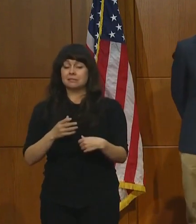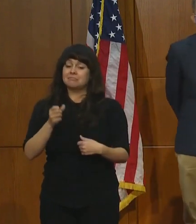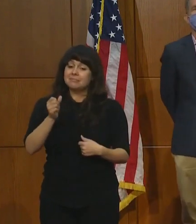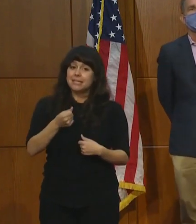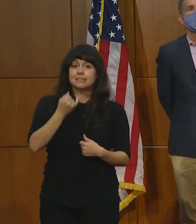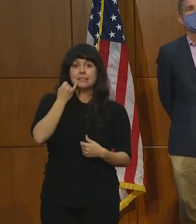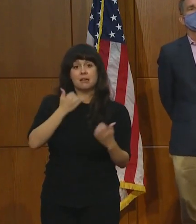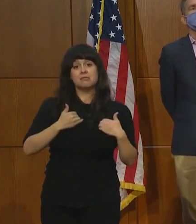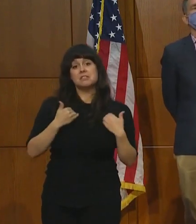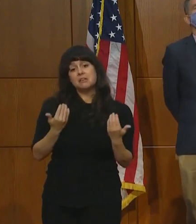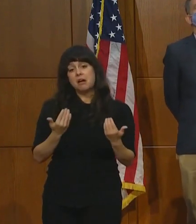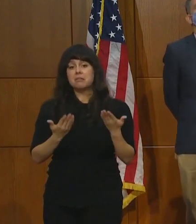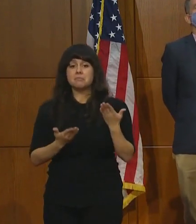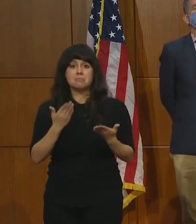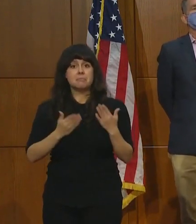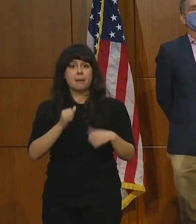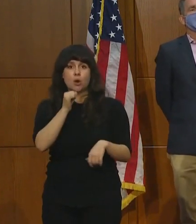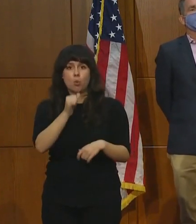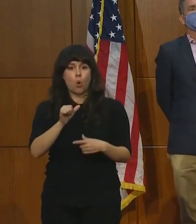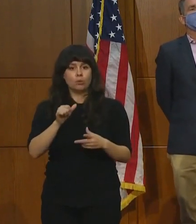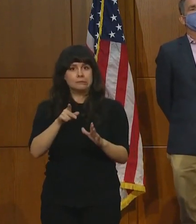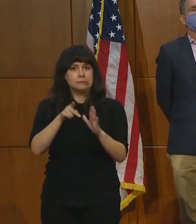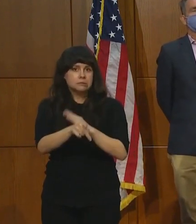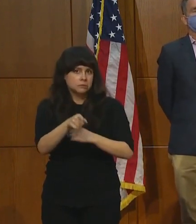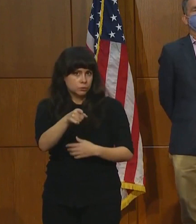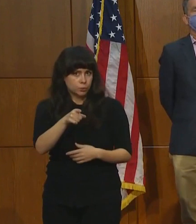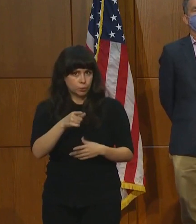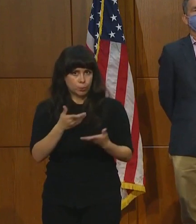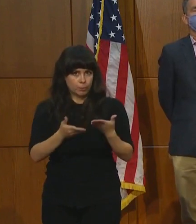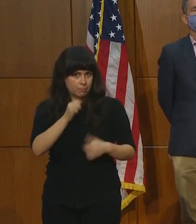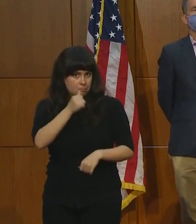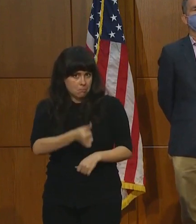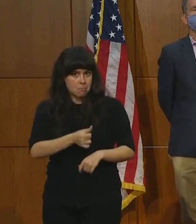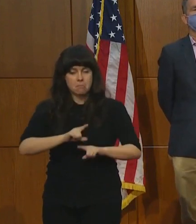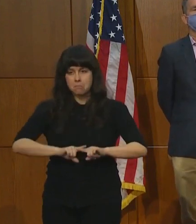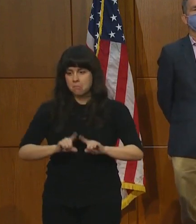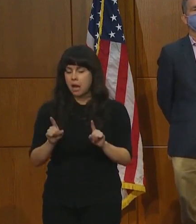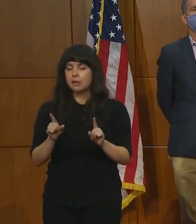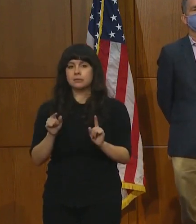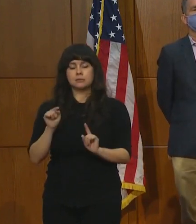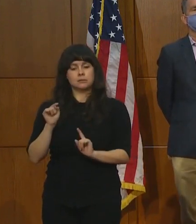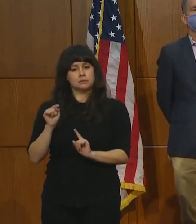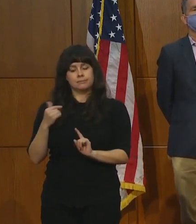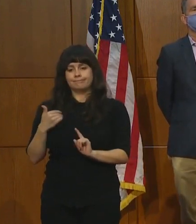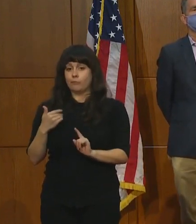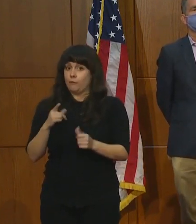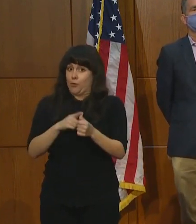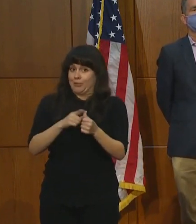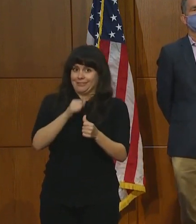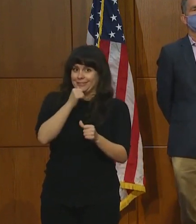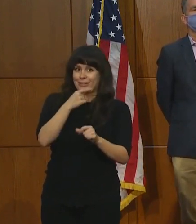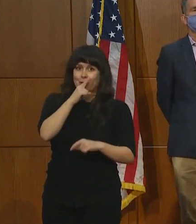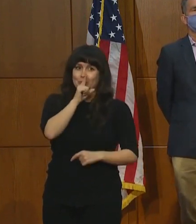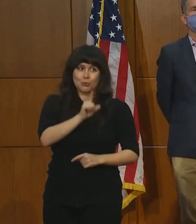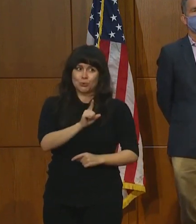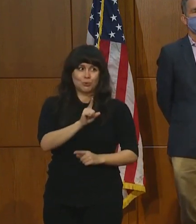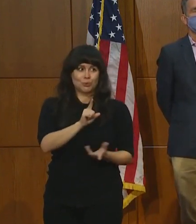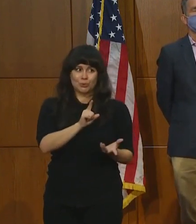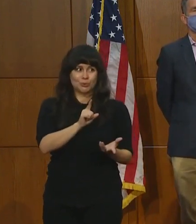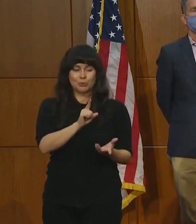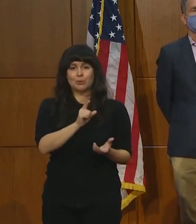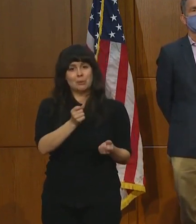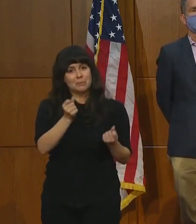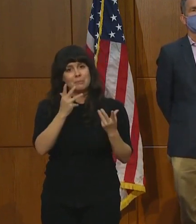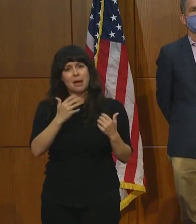less deadly the virus is, one, that's not true for all people in that age